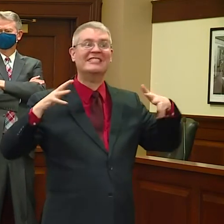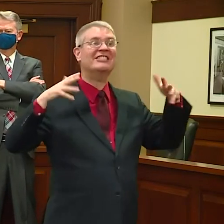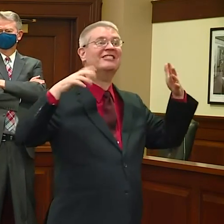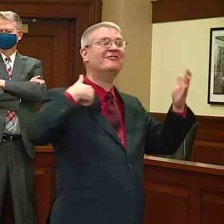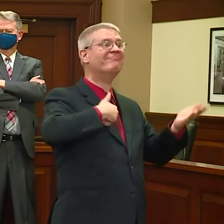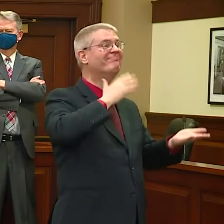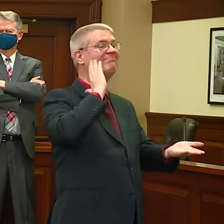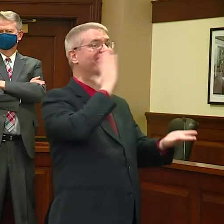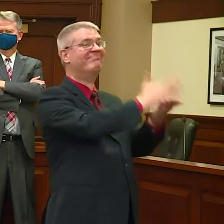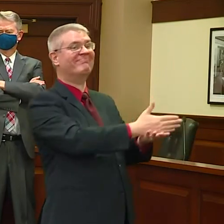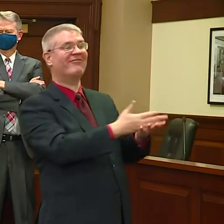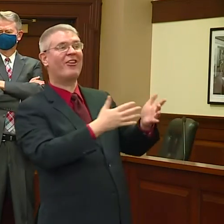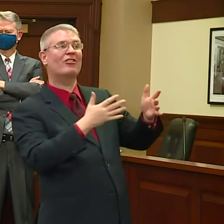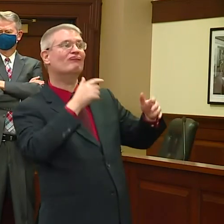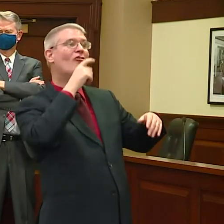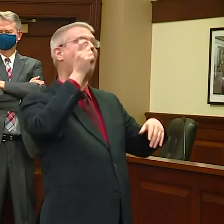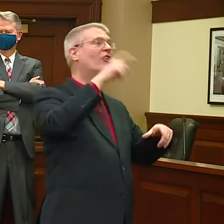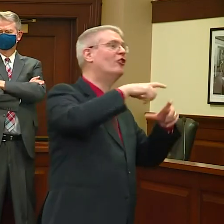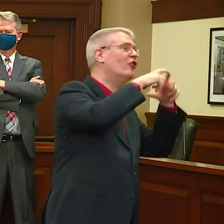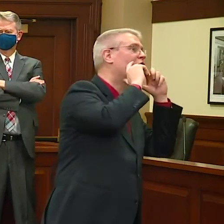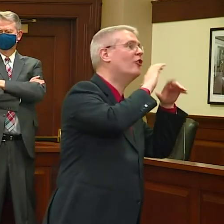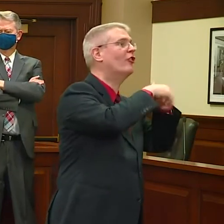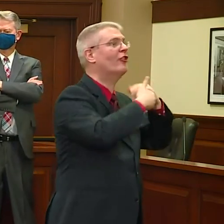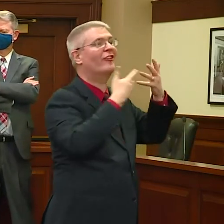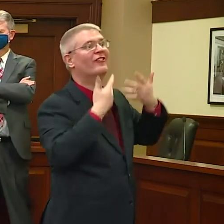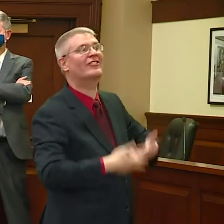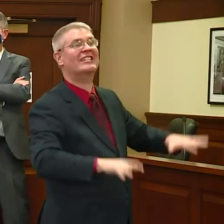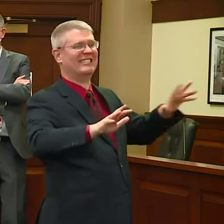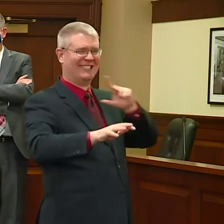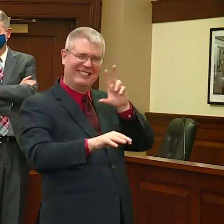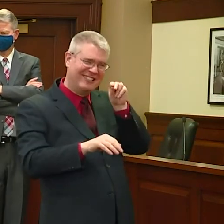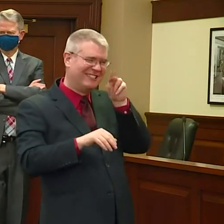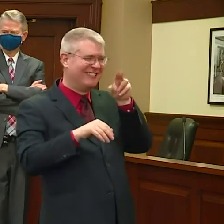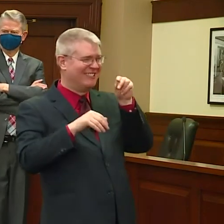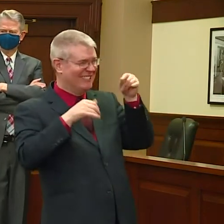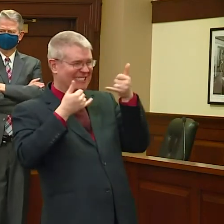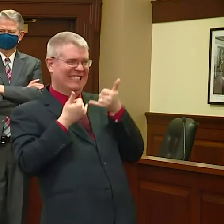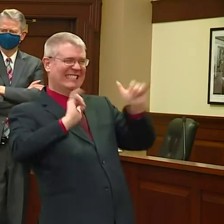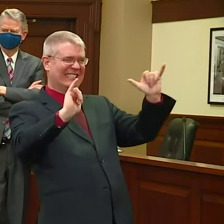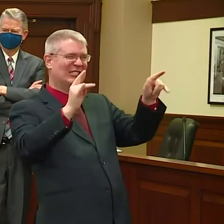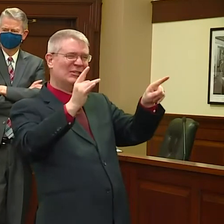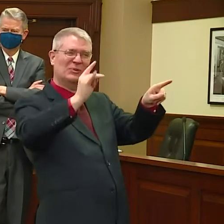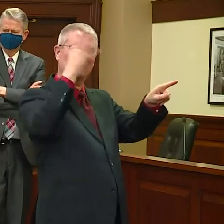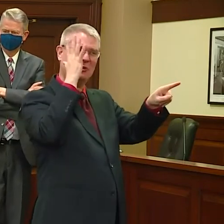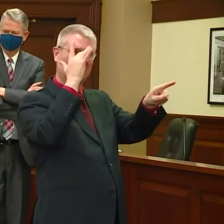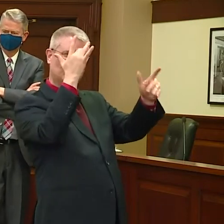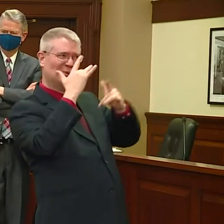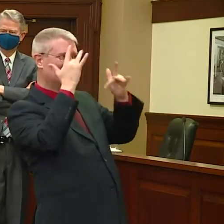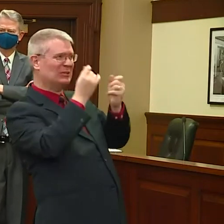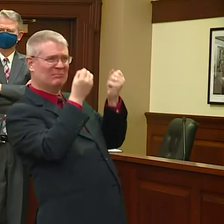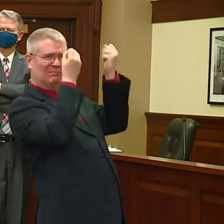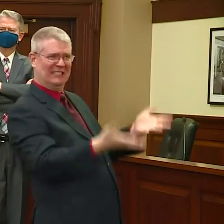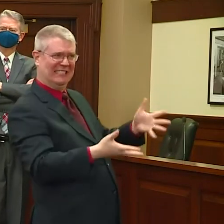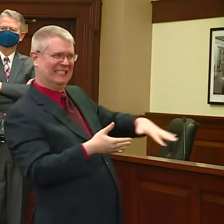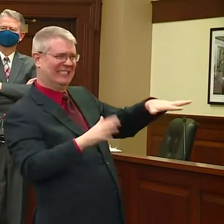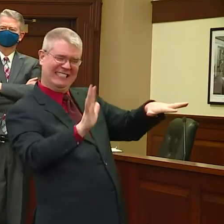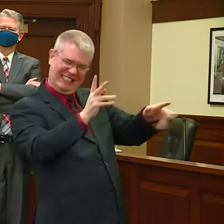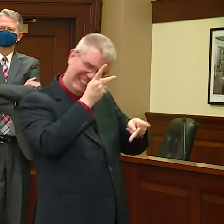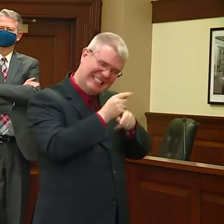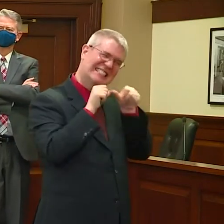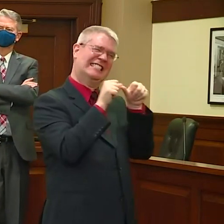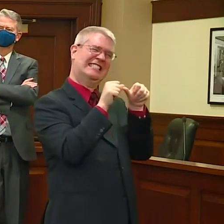us, if we get COVID, will probably not get severely ill, but we need to do everything we can to protect these people, especially people with underlying